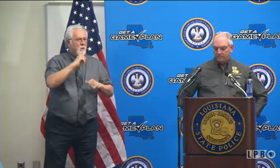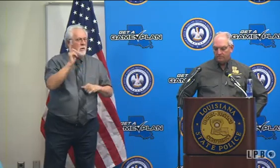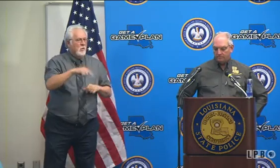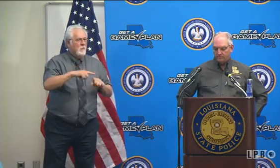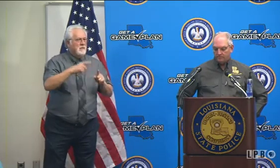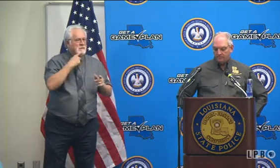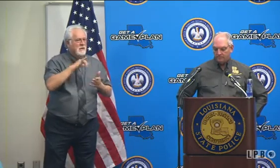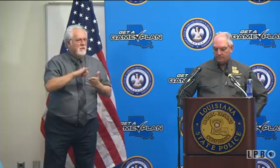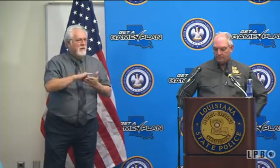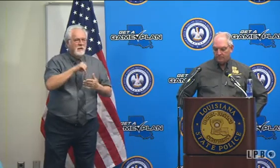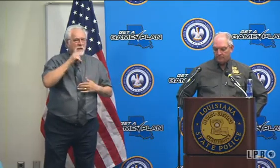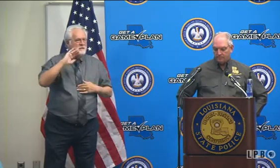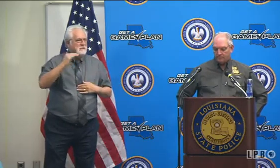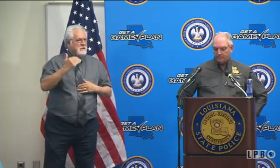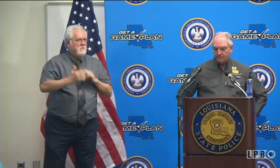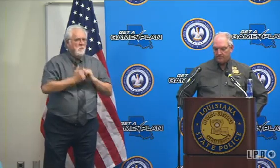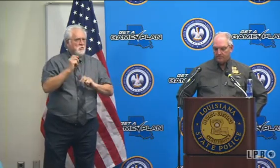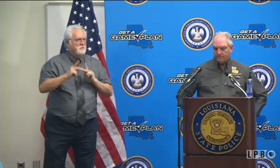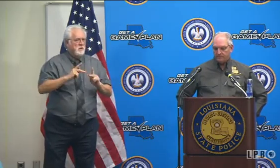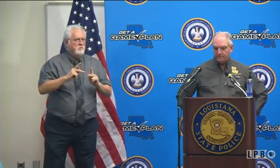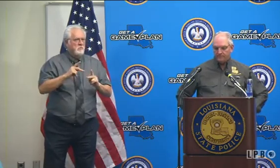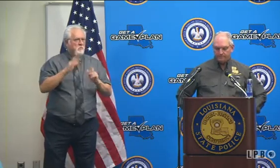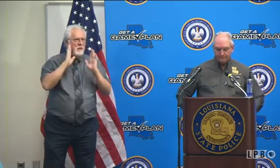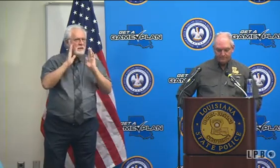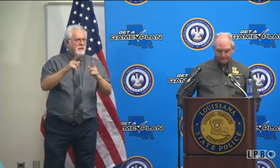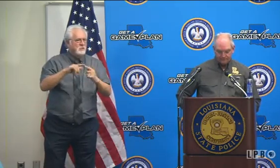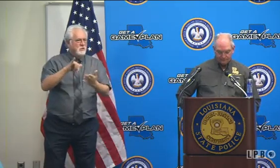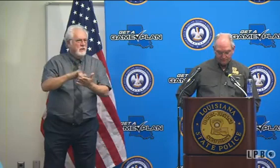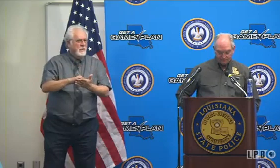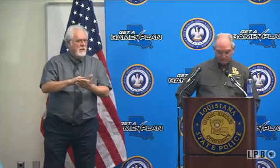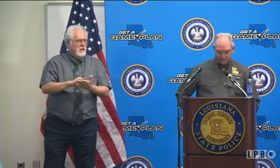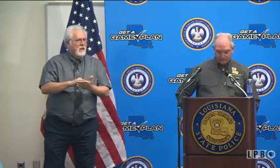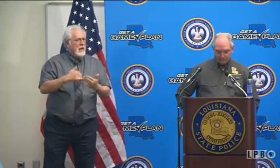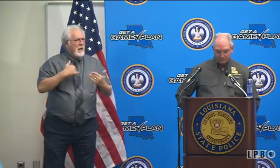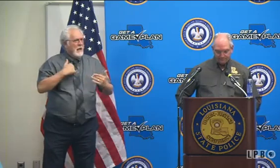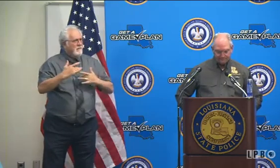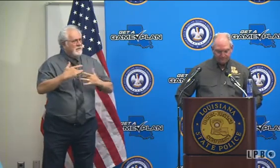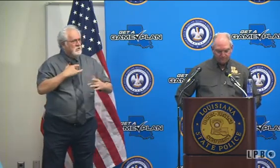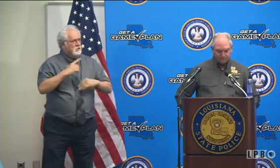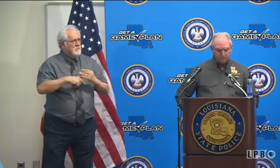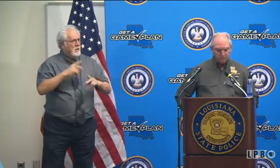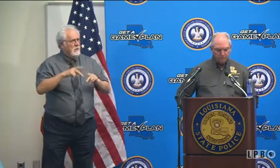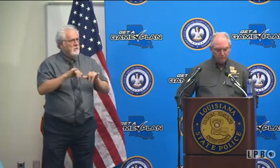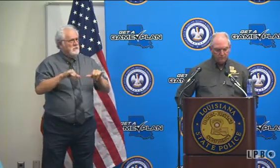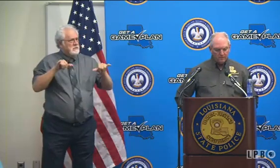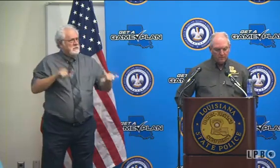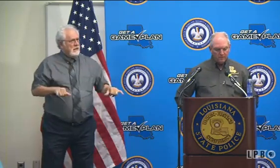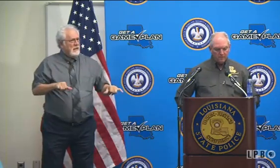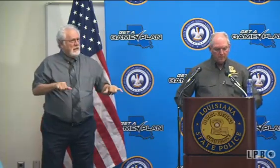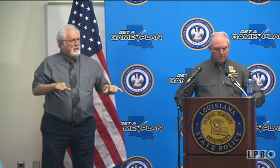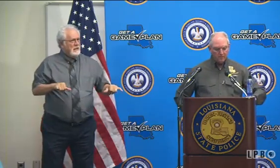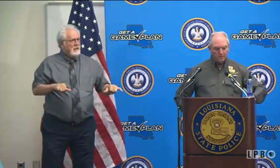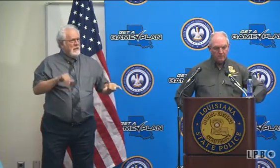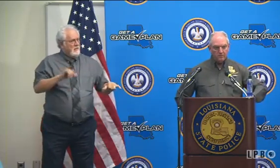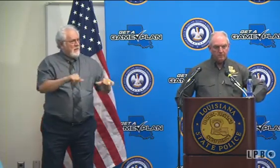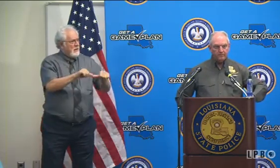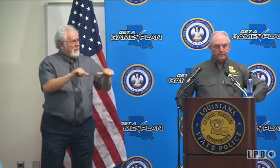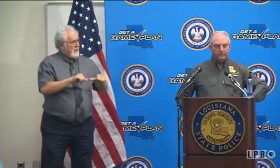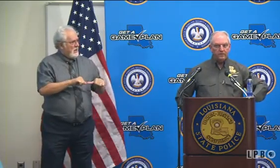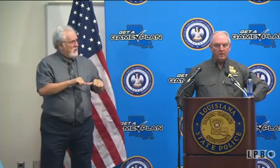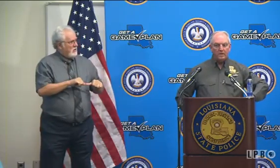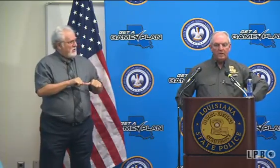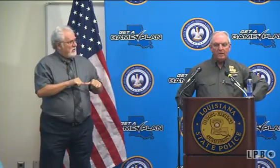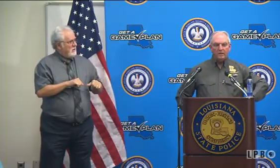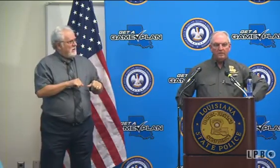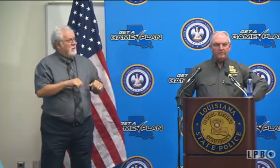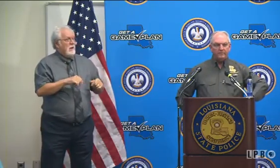briefing that it doesn't seem like most people are heeding that. Do you have concerns about people staying put in that parish in